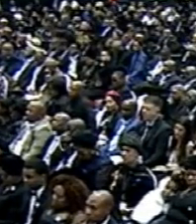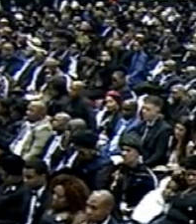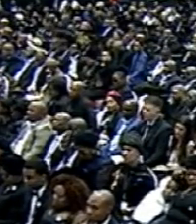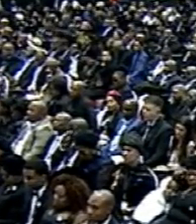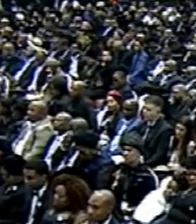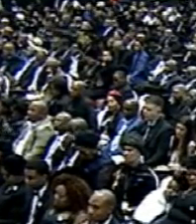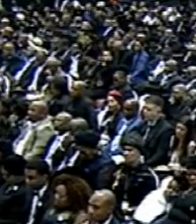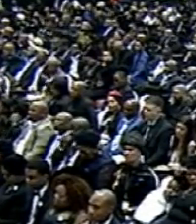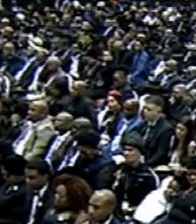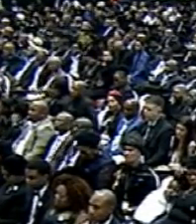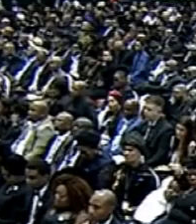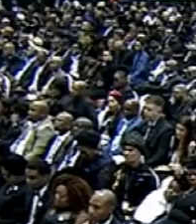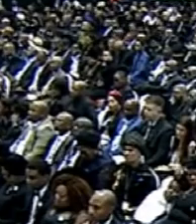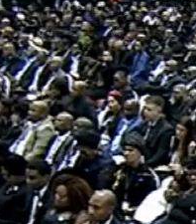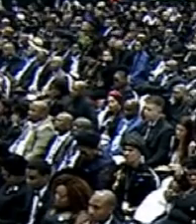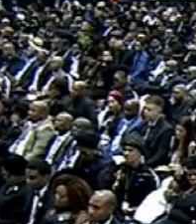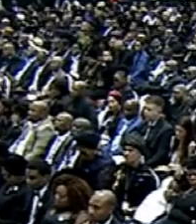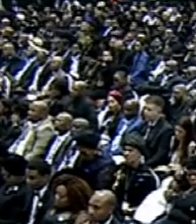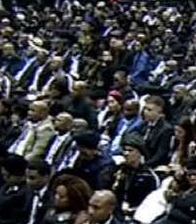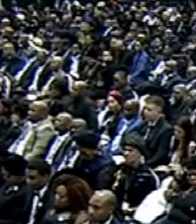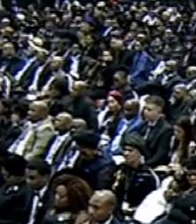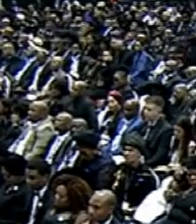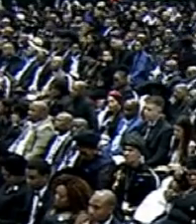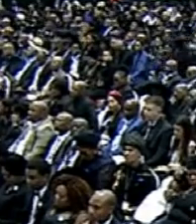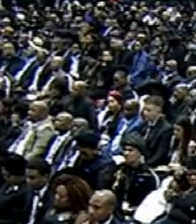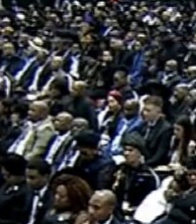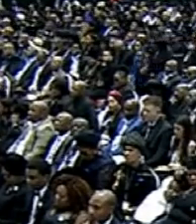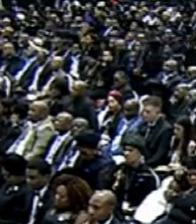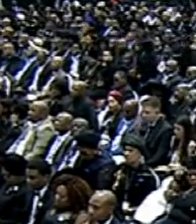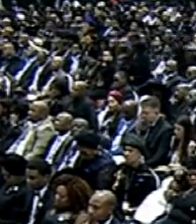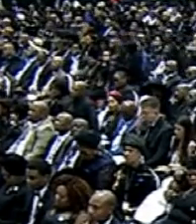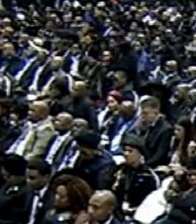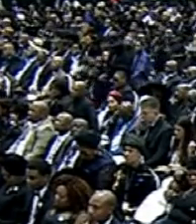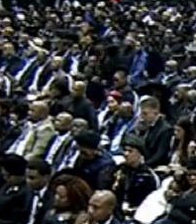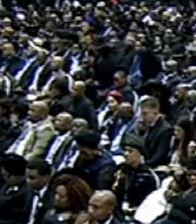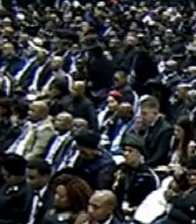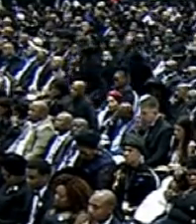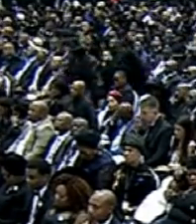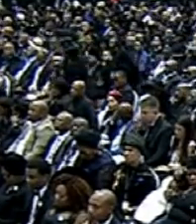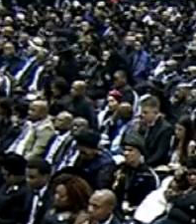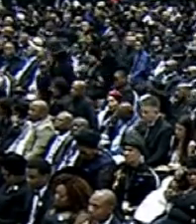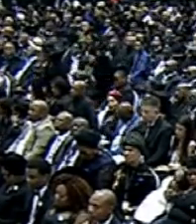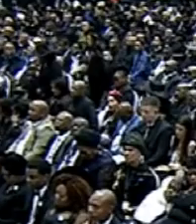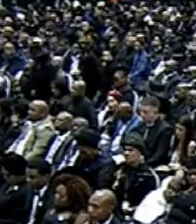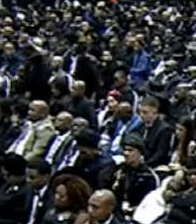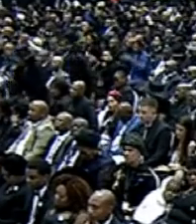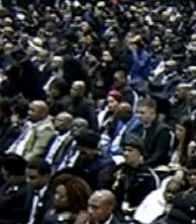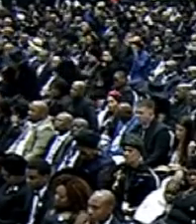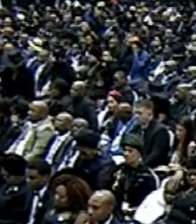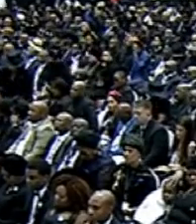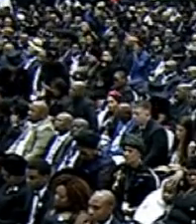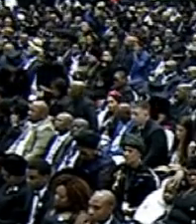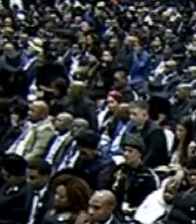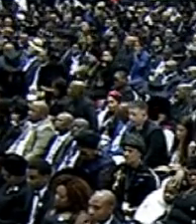living in that place. All of us are deeply thankful to late Dr.